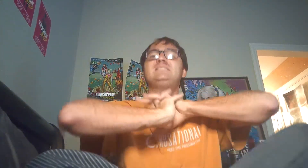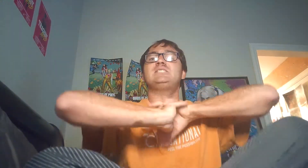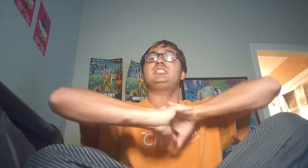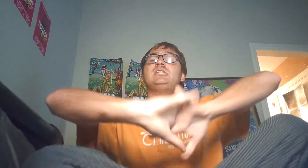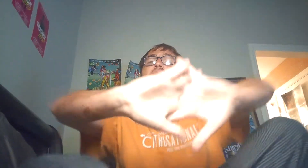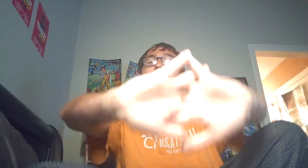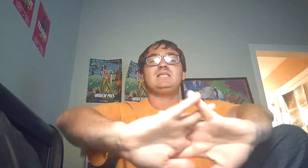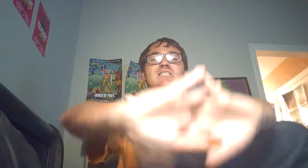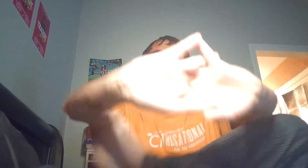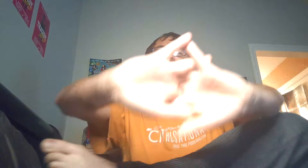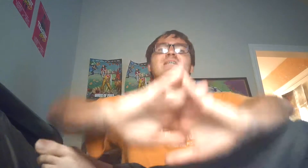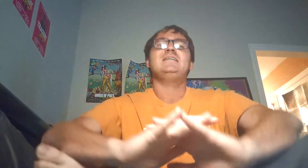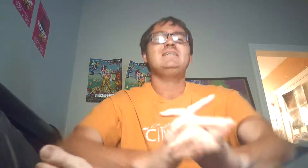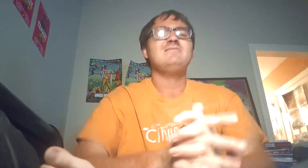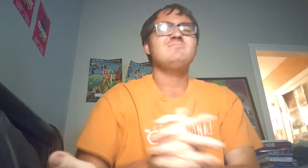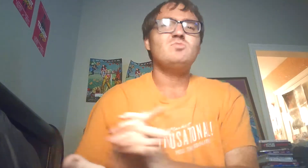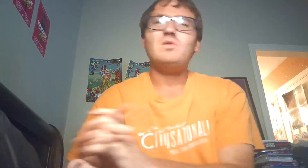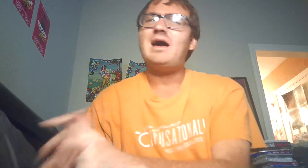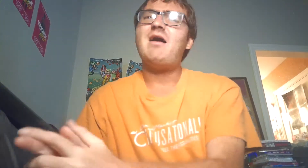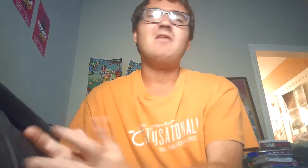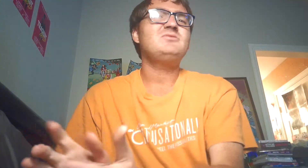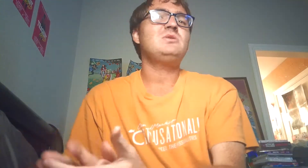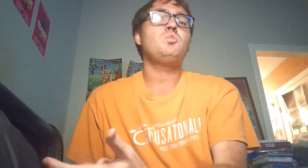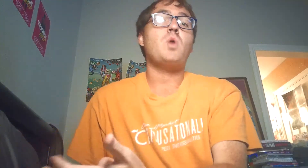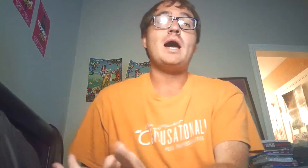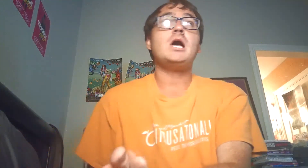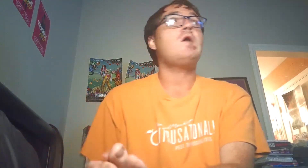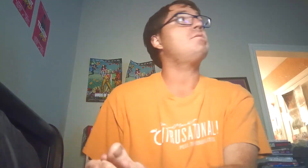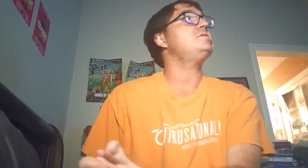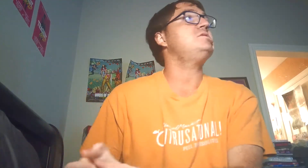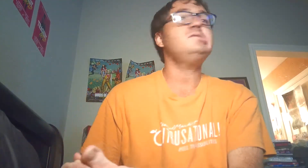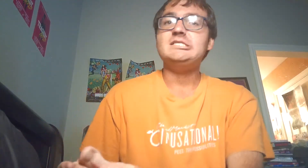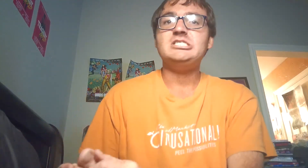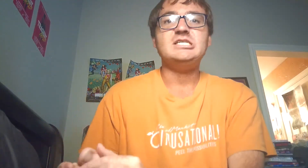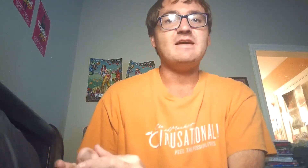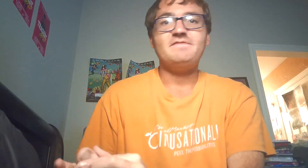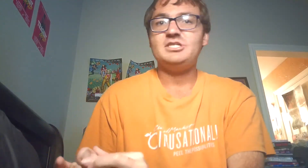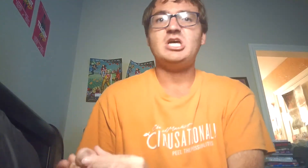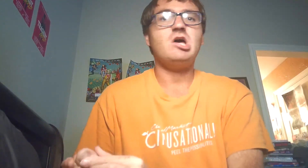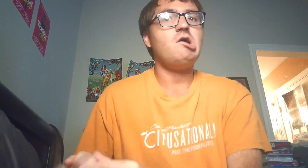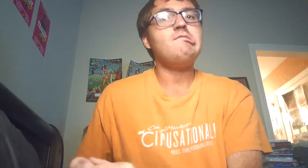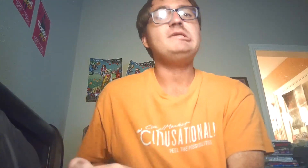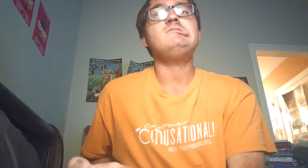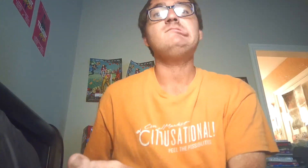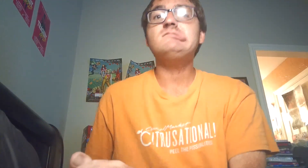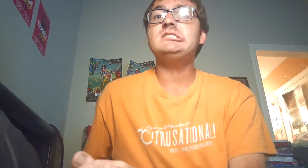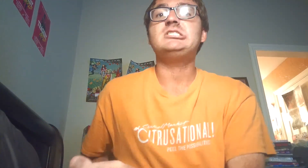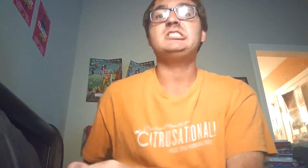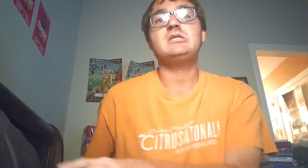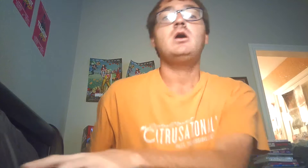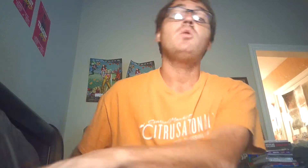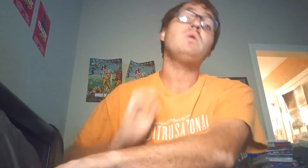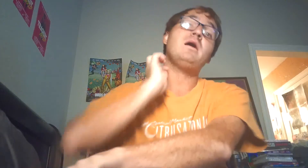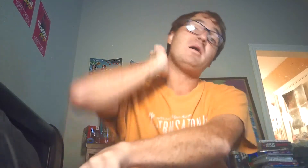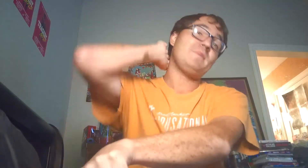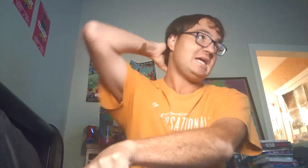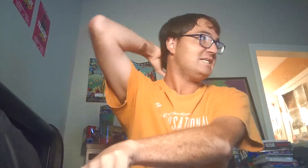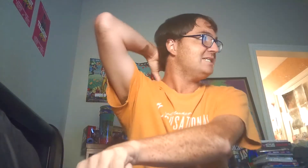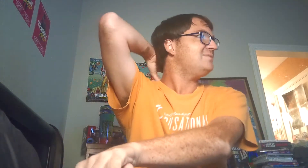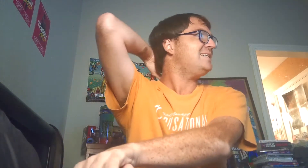this shit. I mean, I don't understand why y'all always do this shit, Netflix. Y'all always do this shit. Well, I mean, kind of